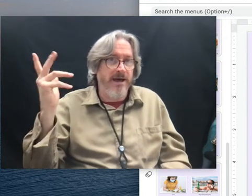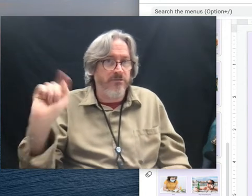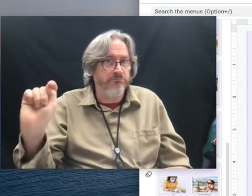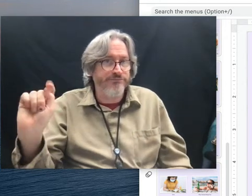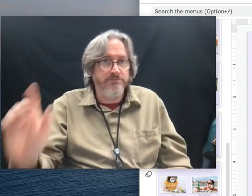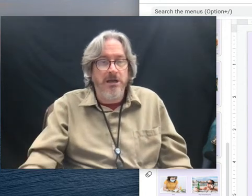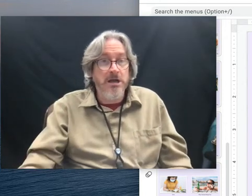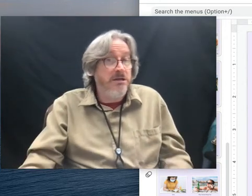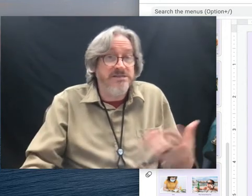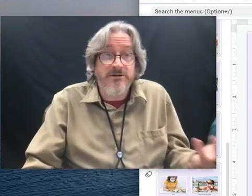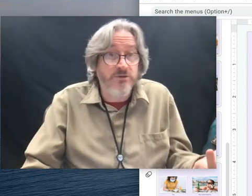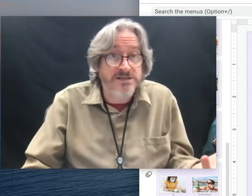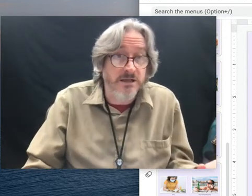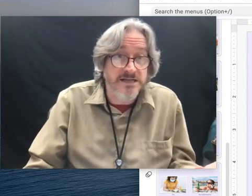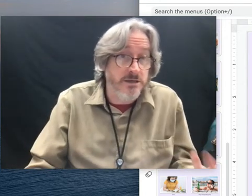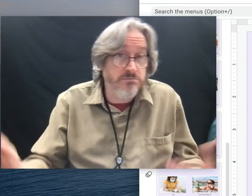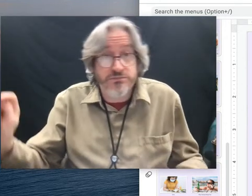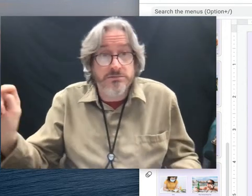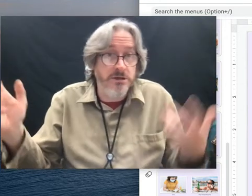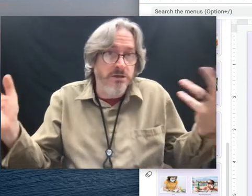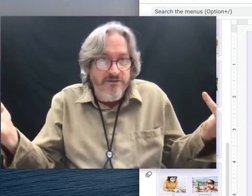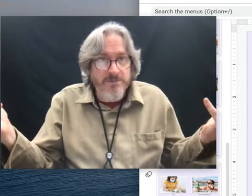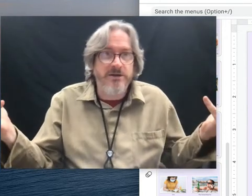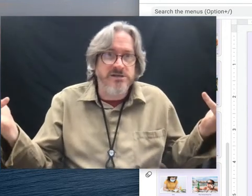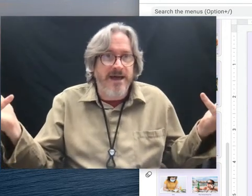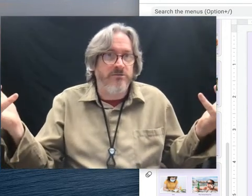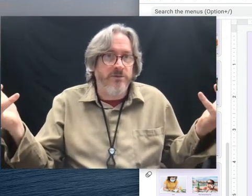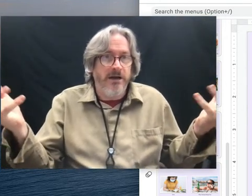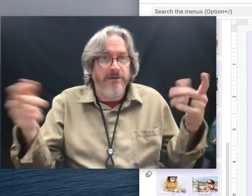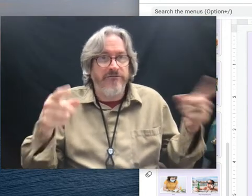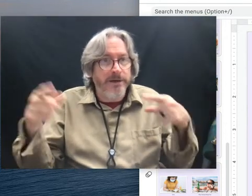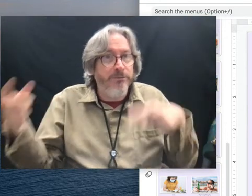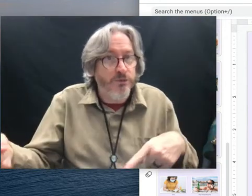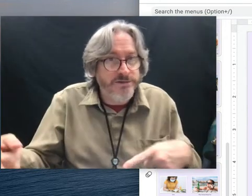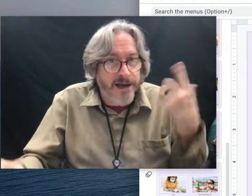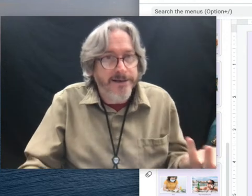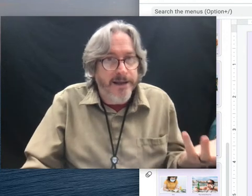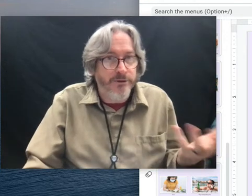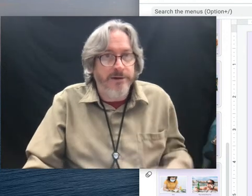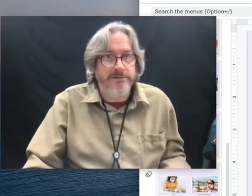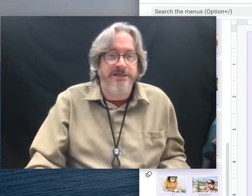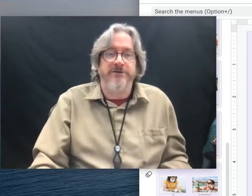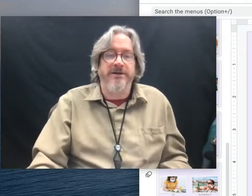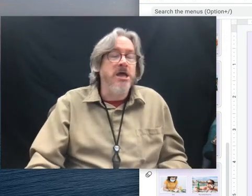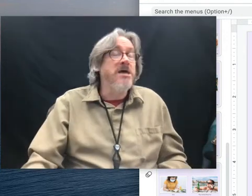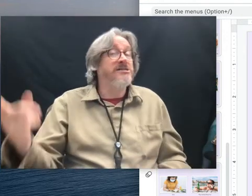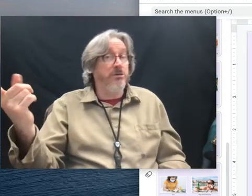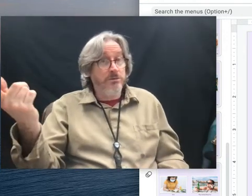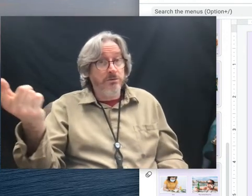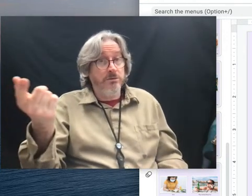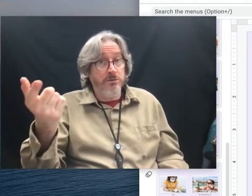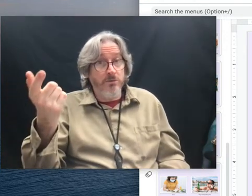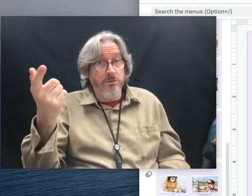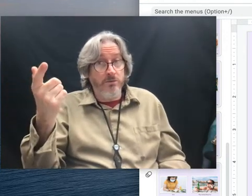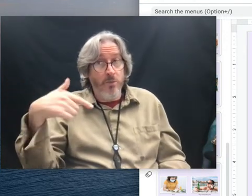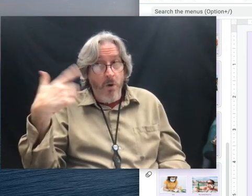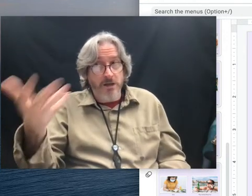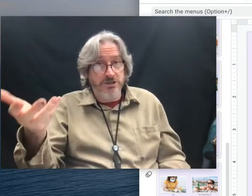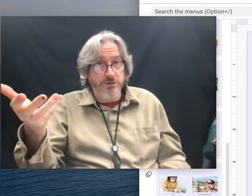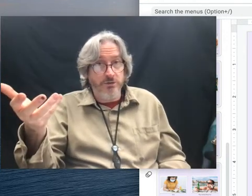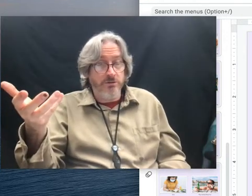know bathroom. Doesn't matter if the rest of the class knows. Everybody goes to the bathroom, right? Everybody poops. I had that book when I was a kid, right? So